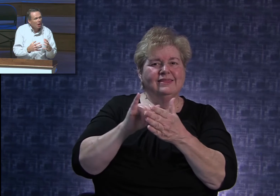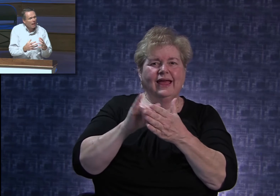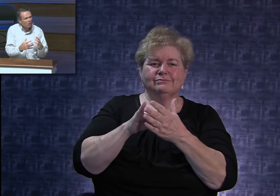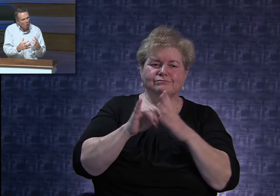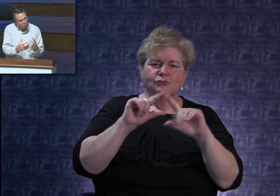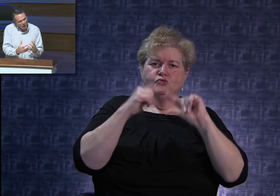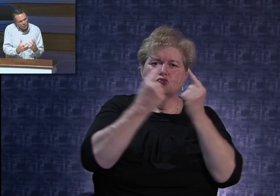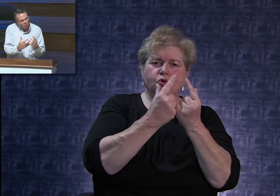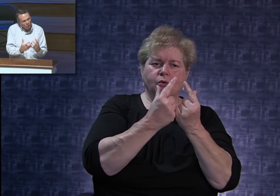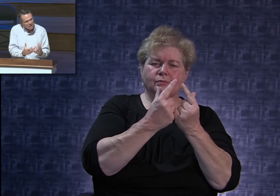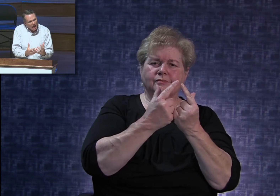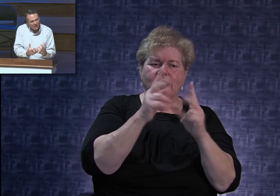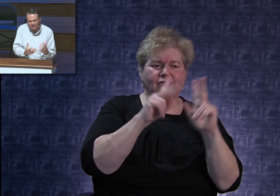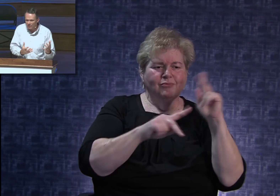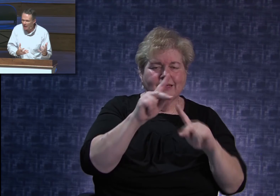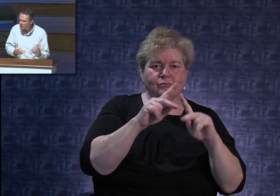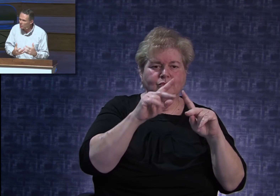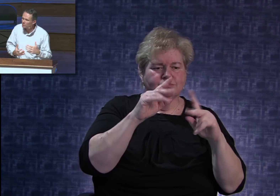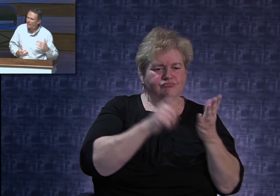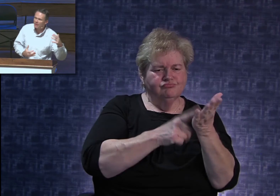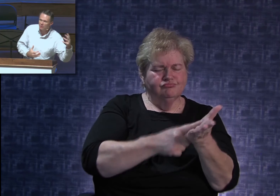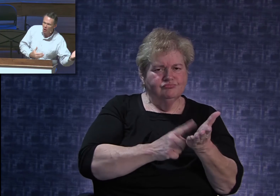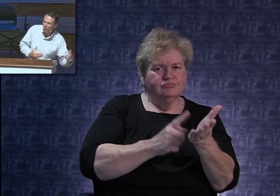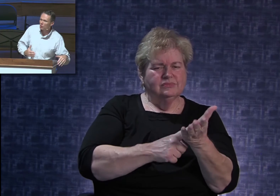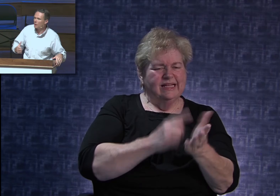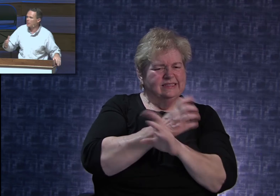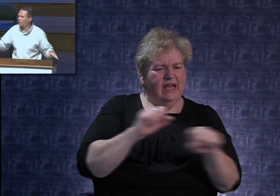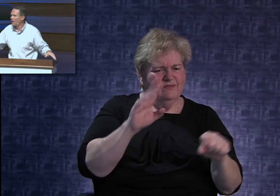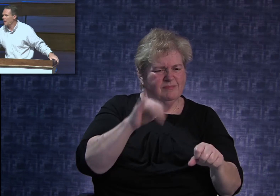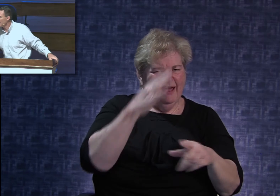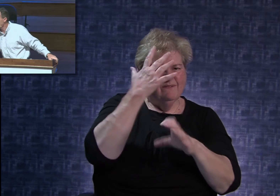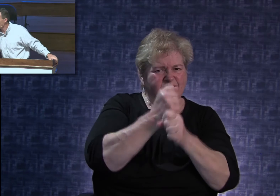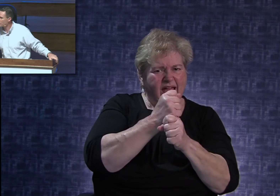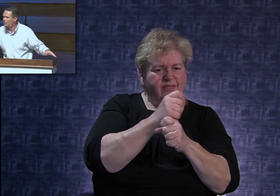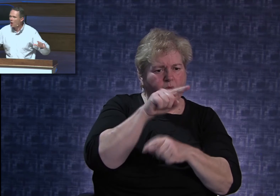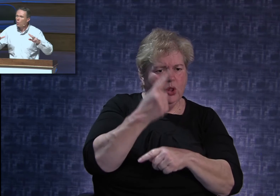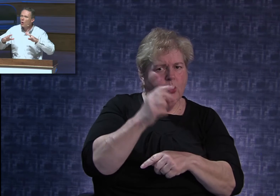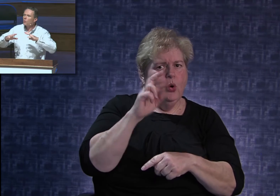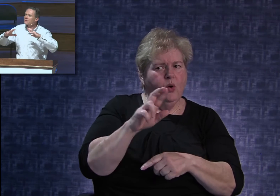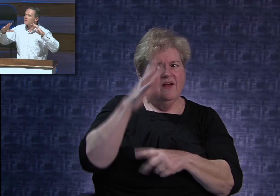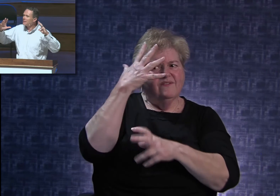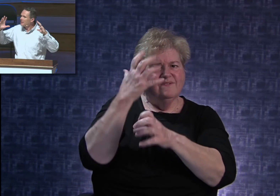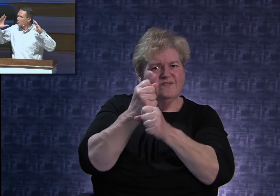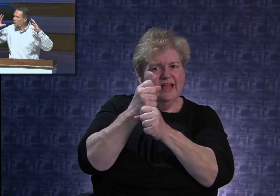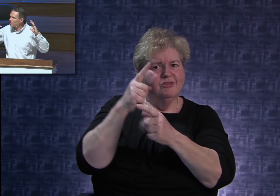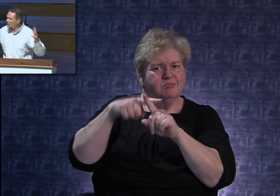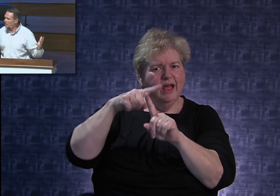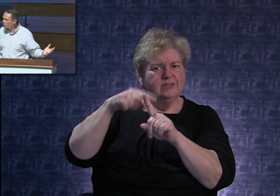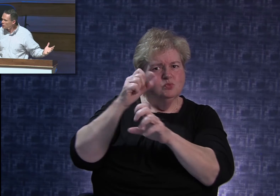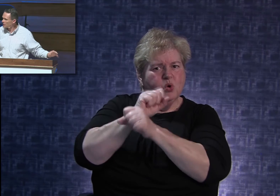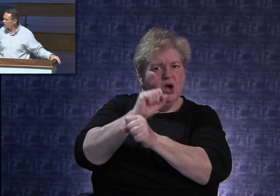discussion about whether or not salvation was by faith alone, or was it faith and works?